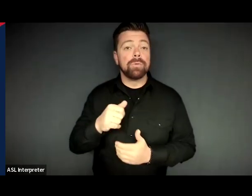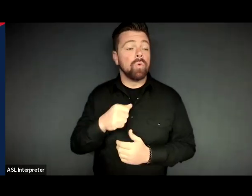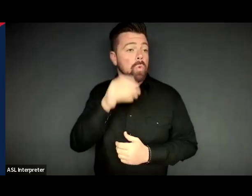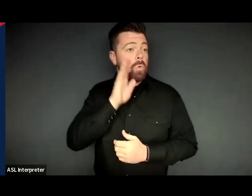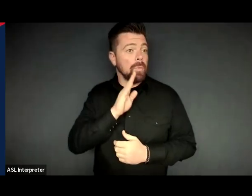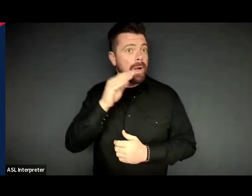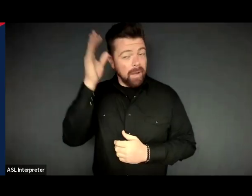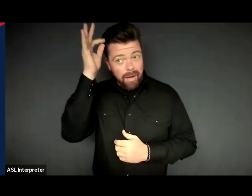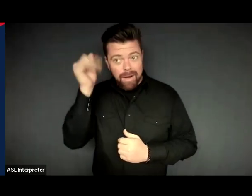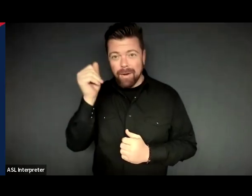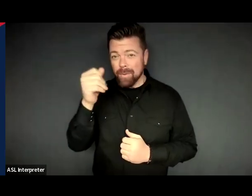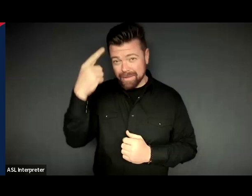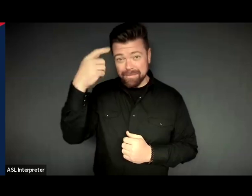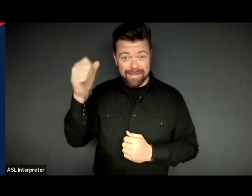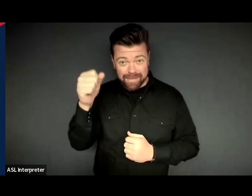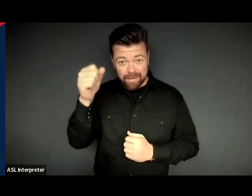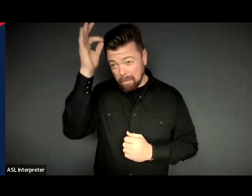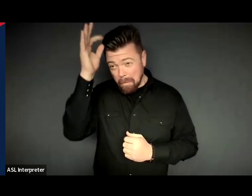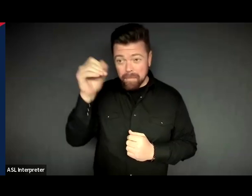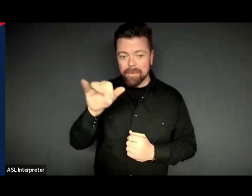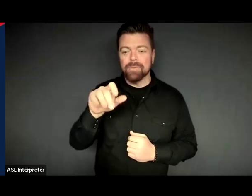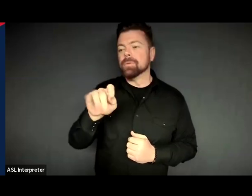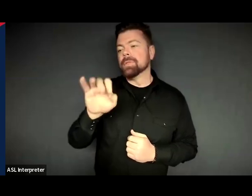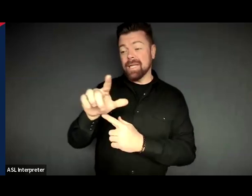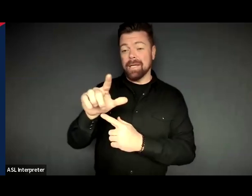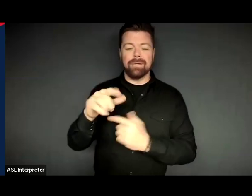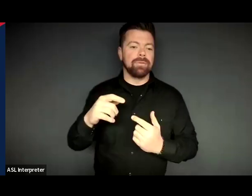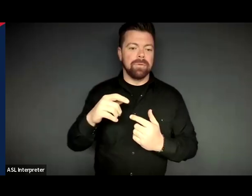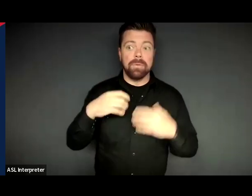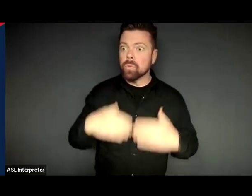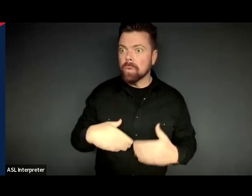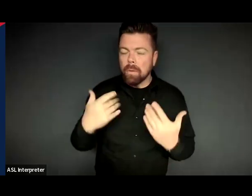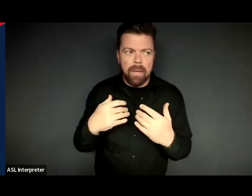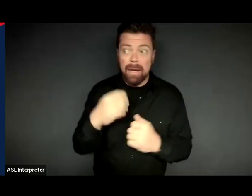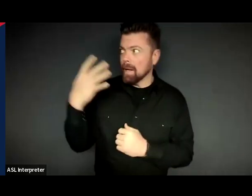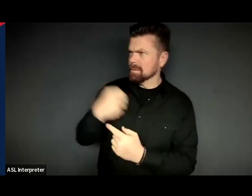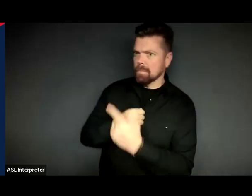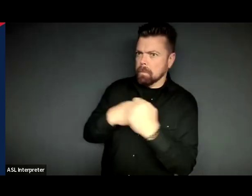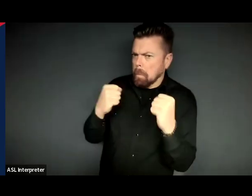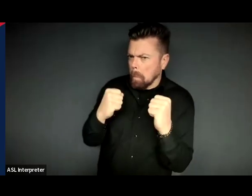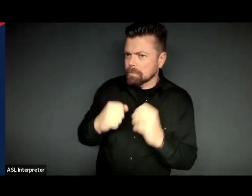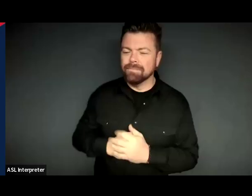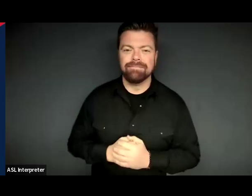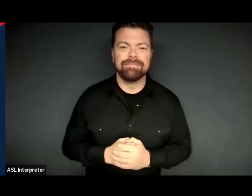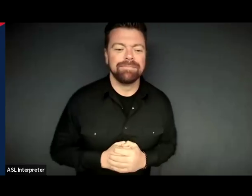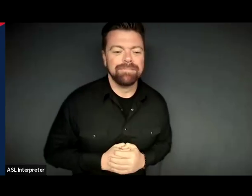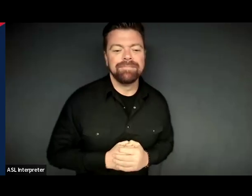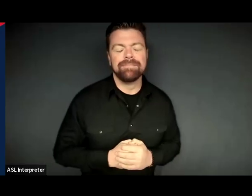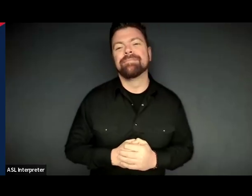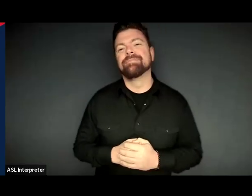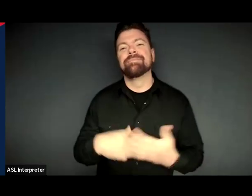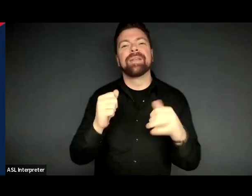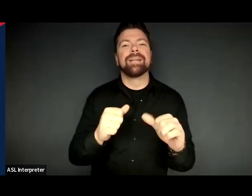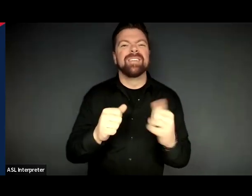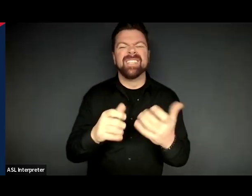with some silver strands, and today I have a teal sweatshirt on because it's so cold outside and I'm trying to stay